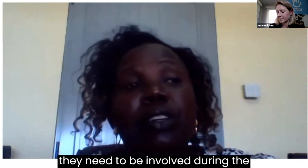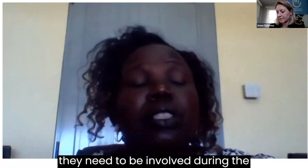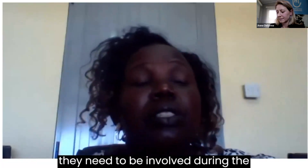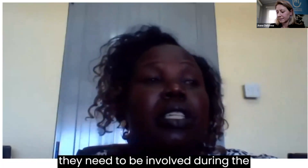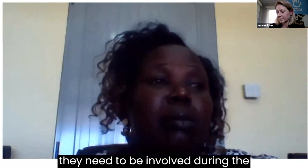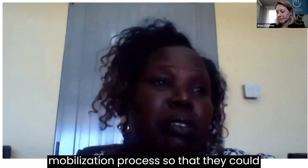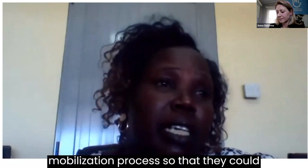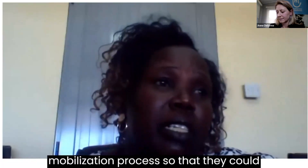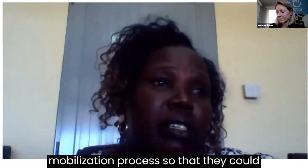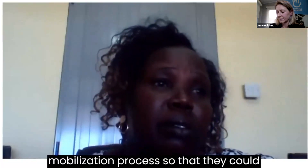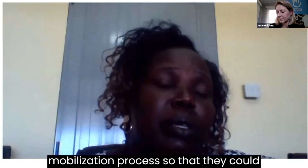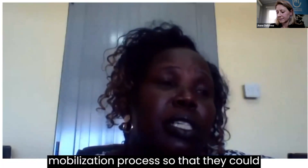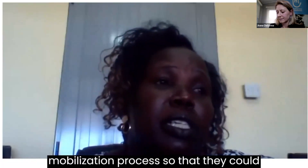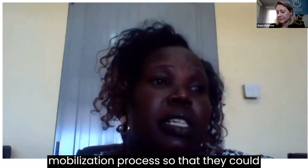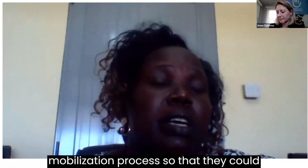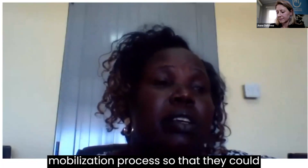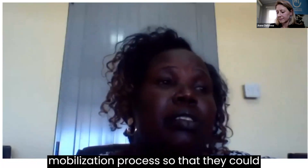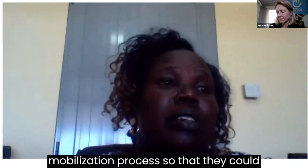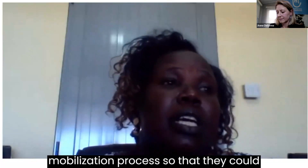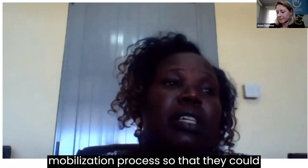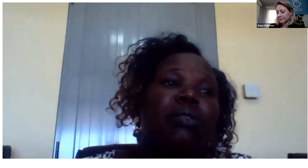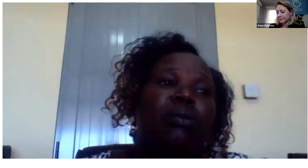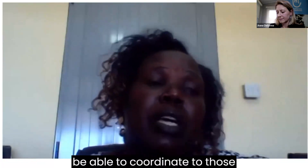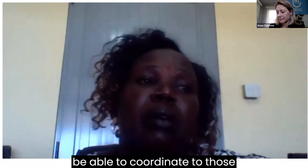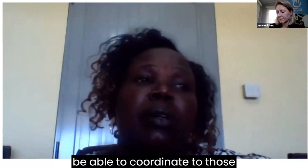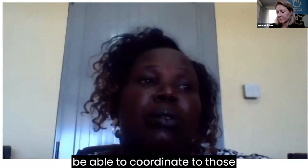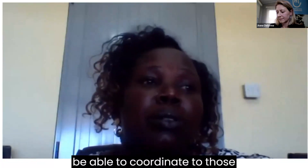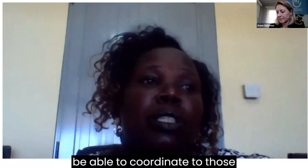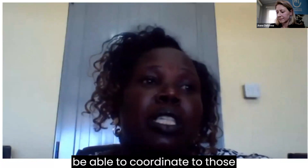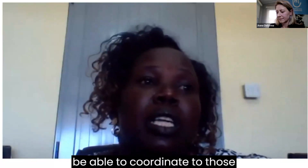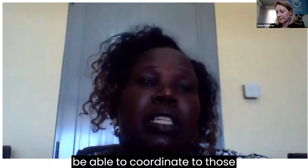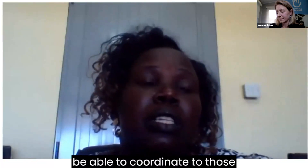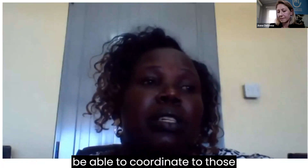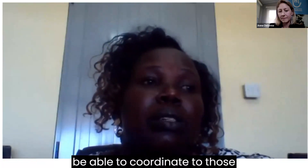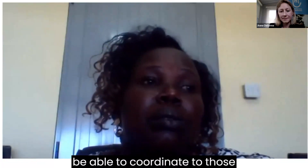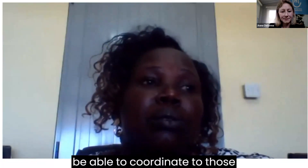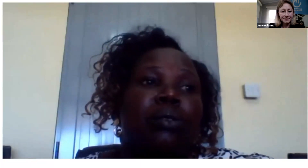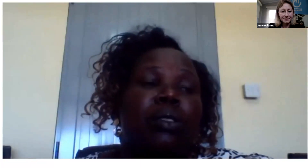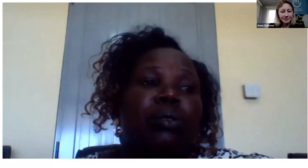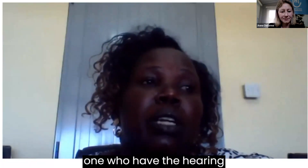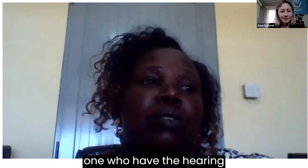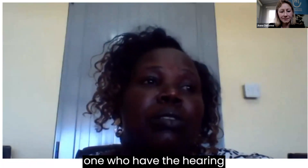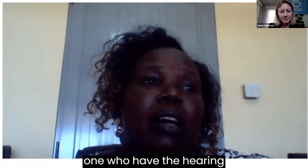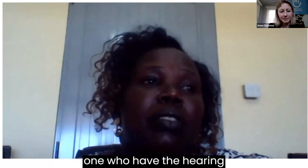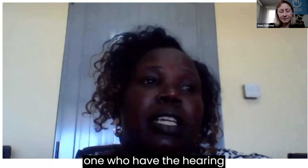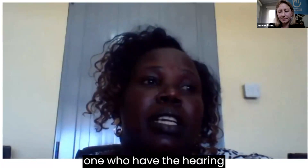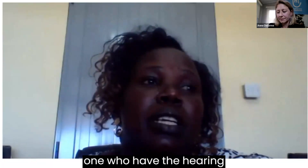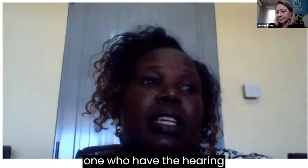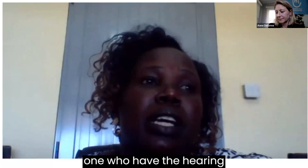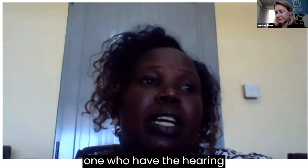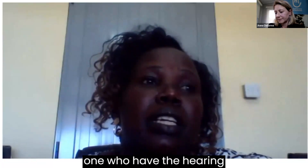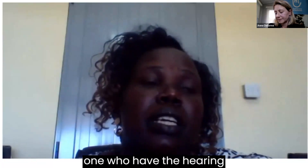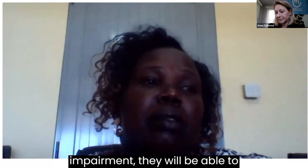to be involved during the mobilization process so that they could be able to coordinate to those ones who have